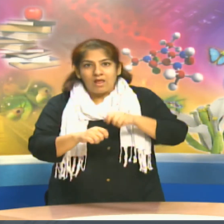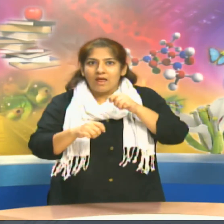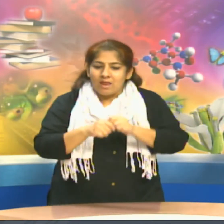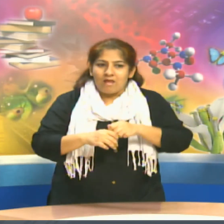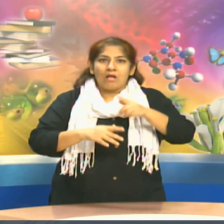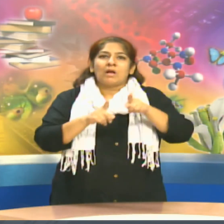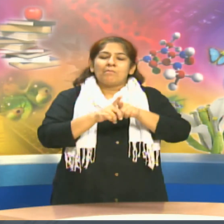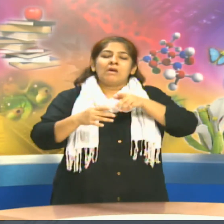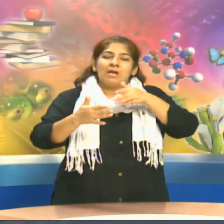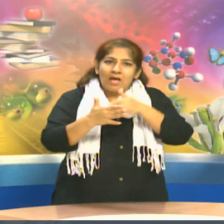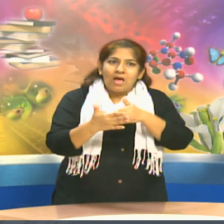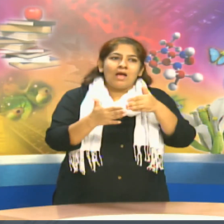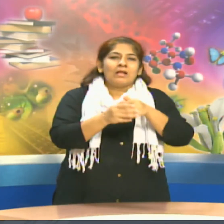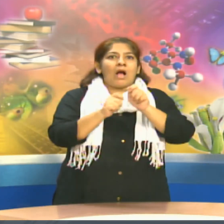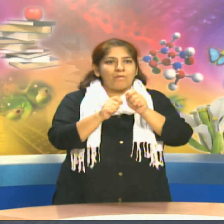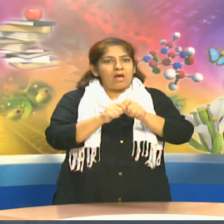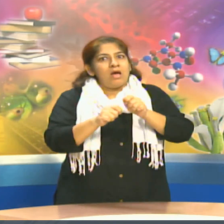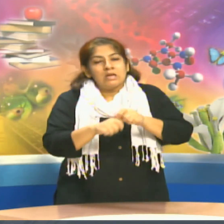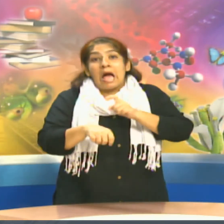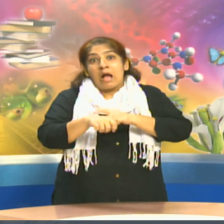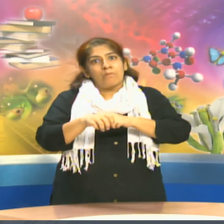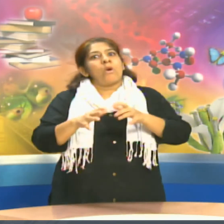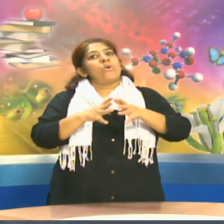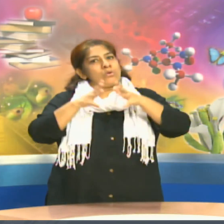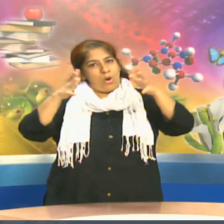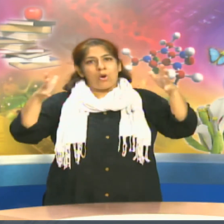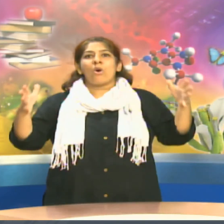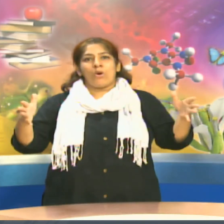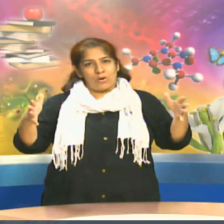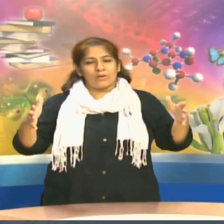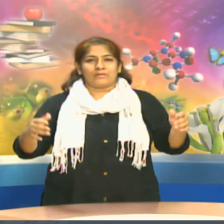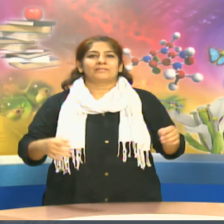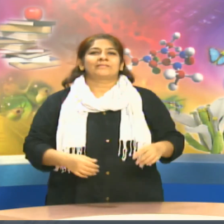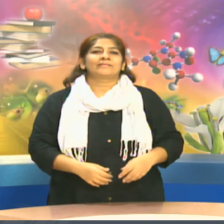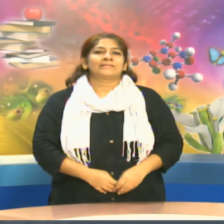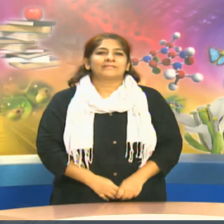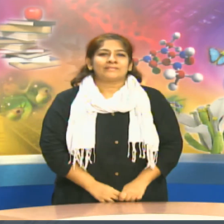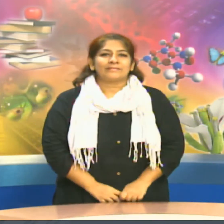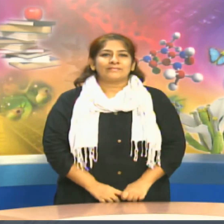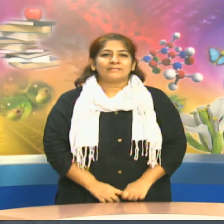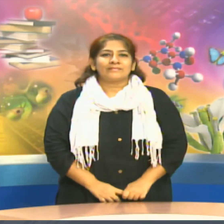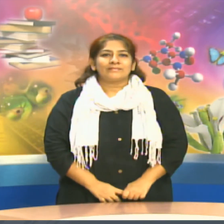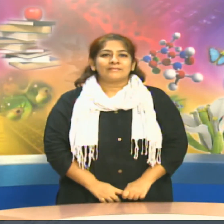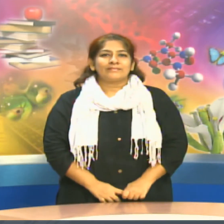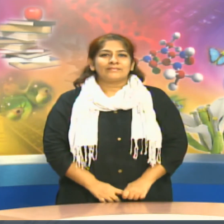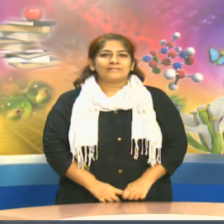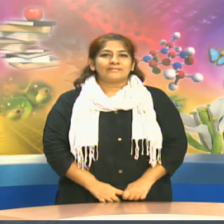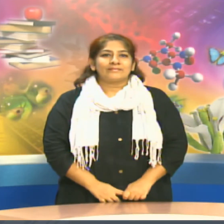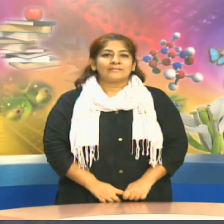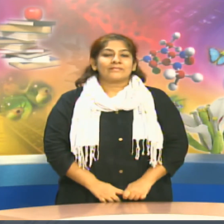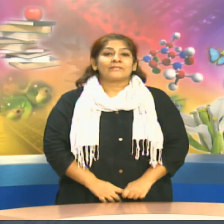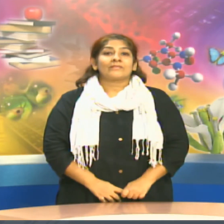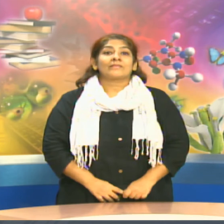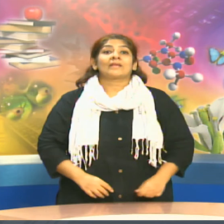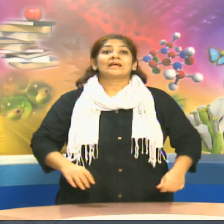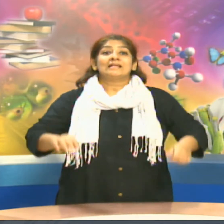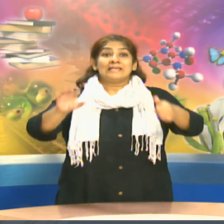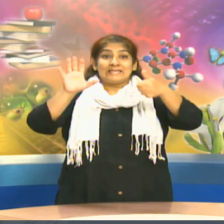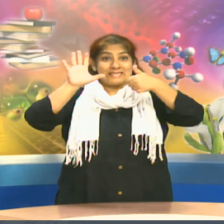time or a shortcut method. So, planning requires proper timing and proper management.